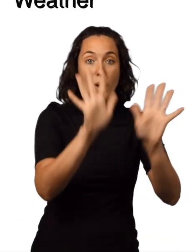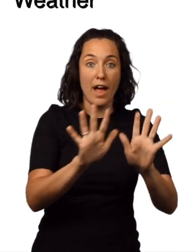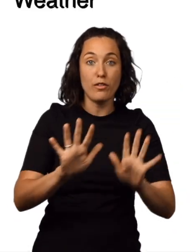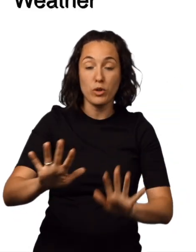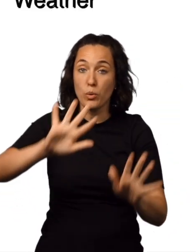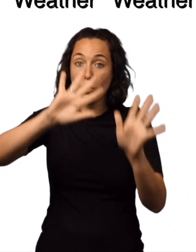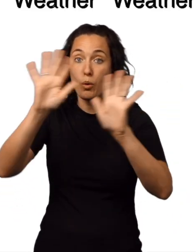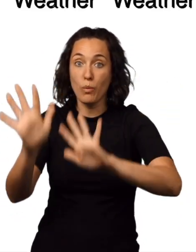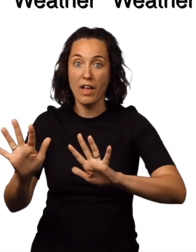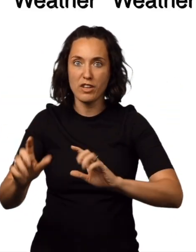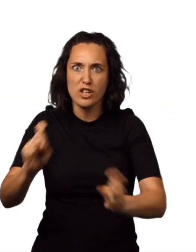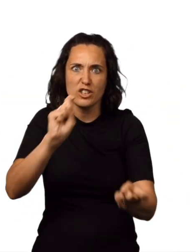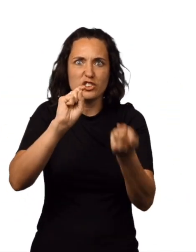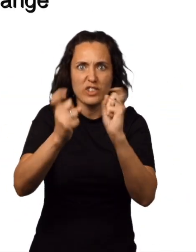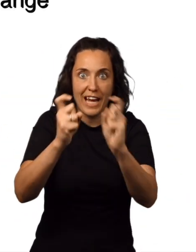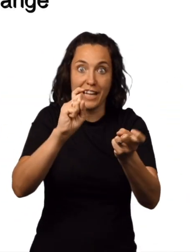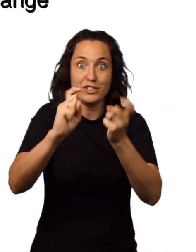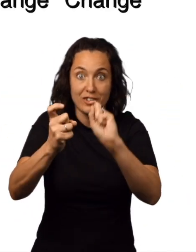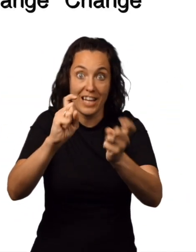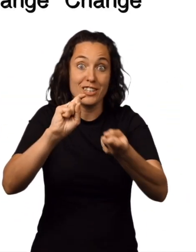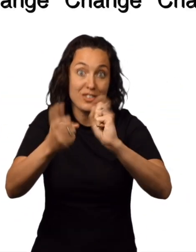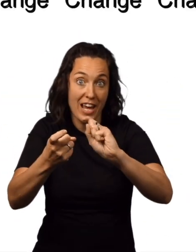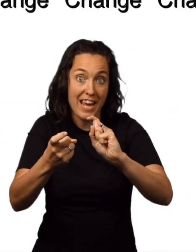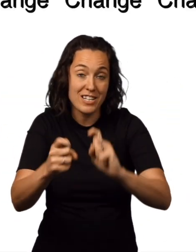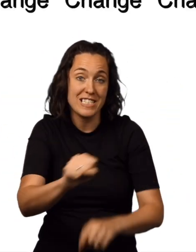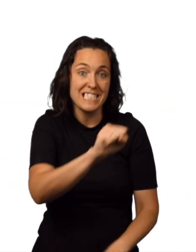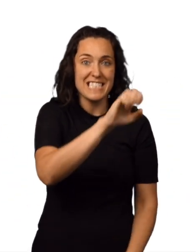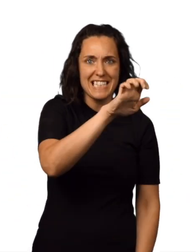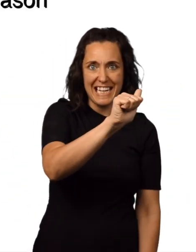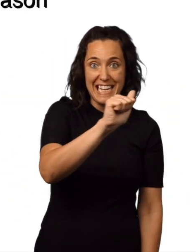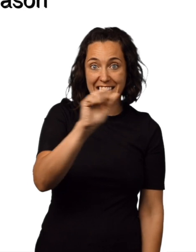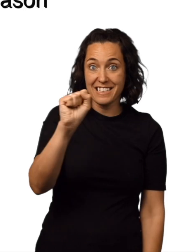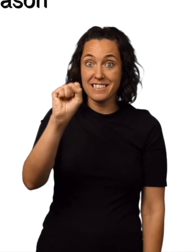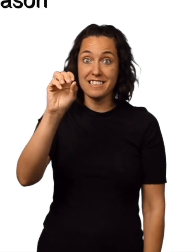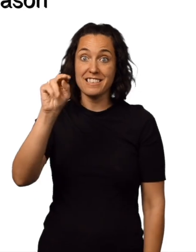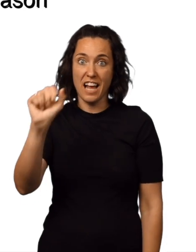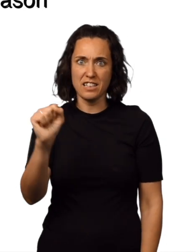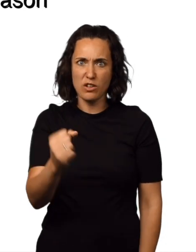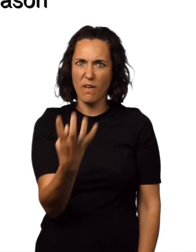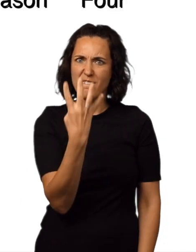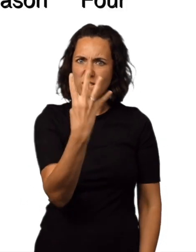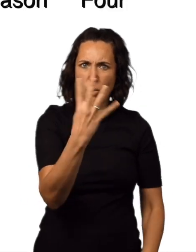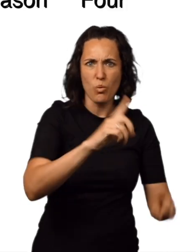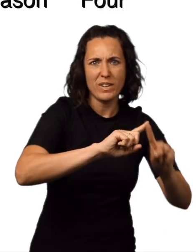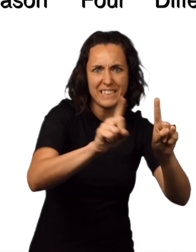Weather, weather. Change, change, change. Season, four.